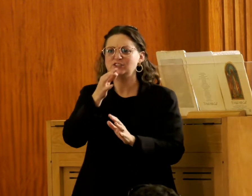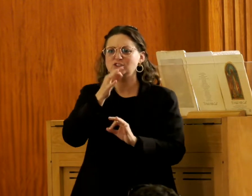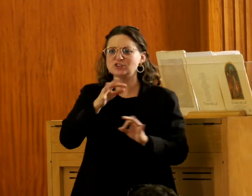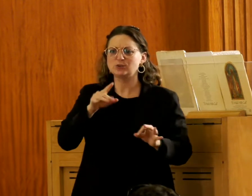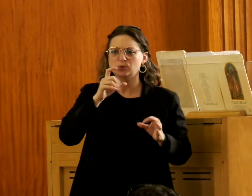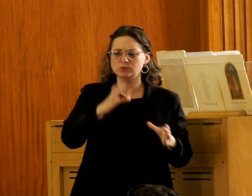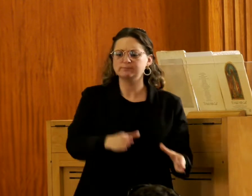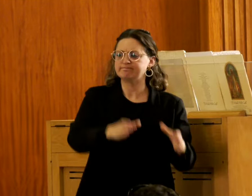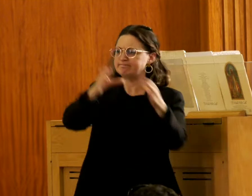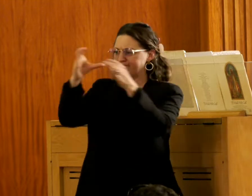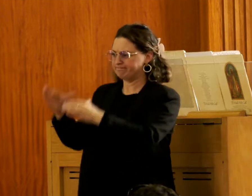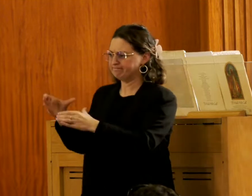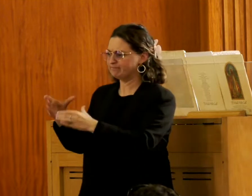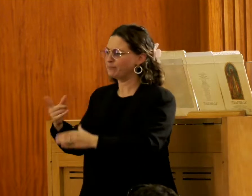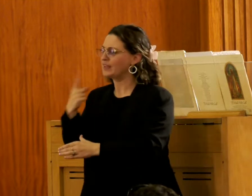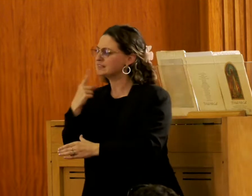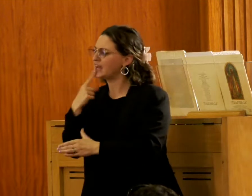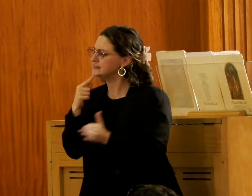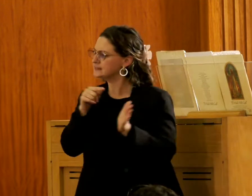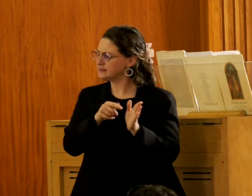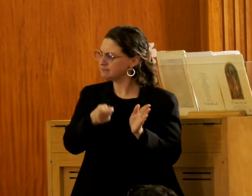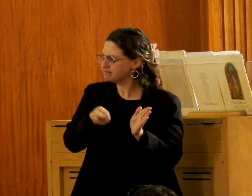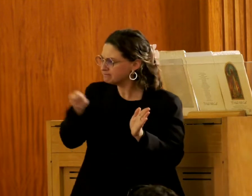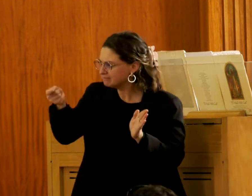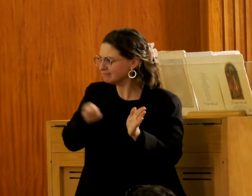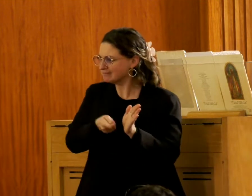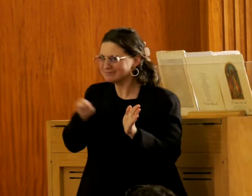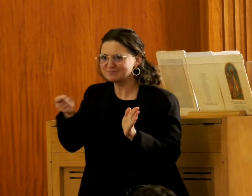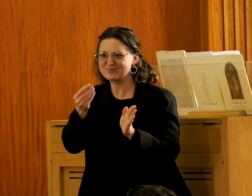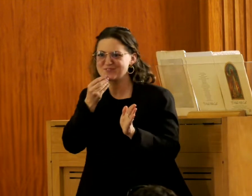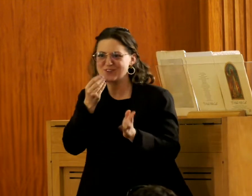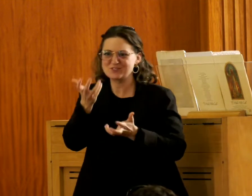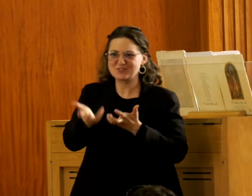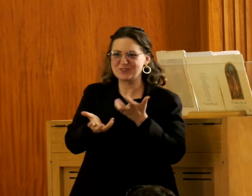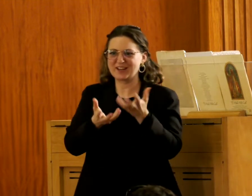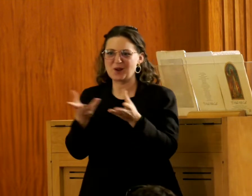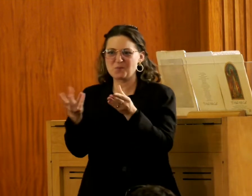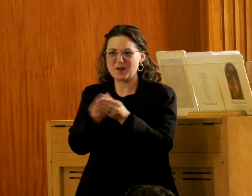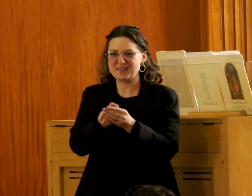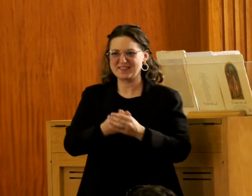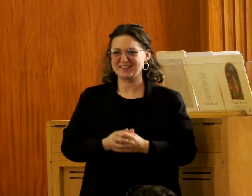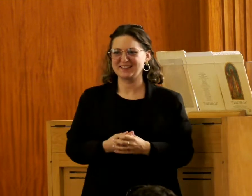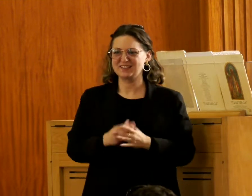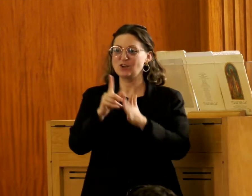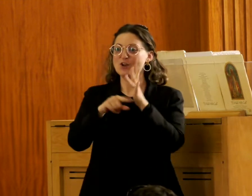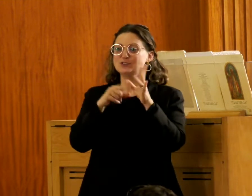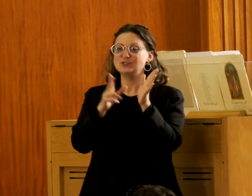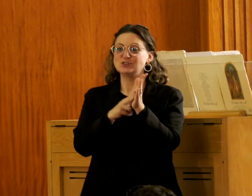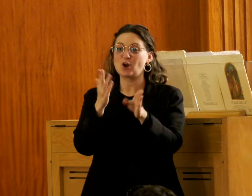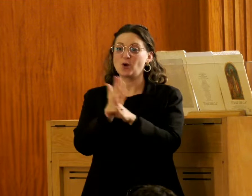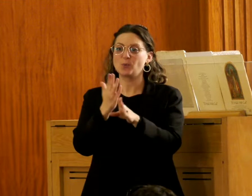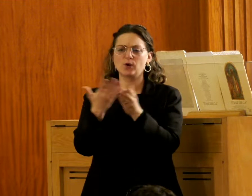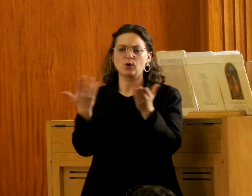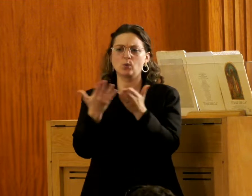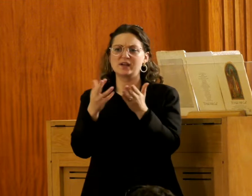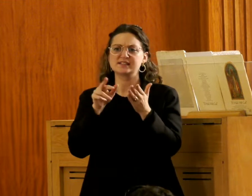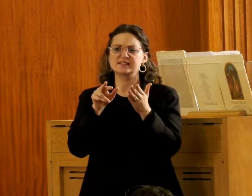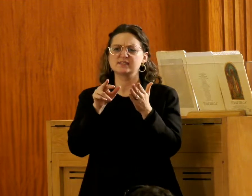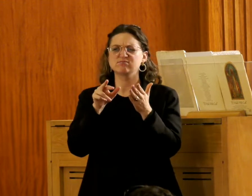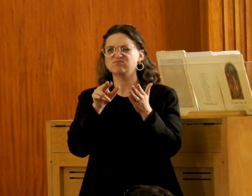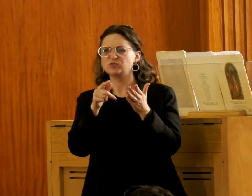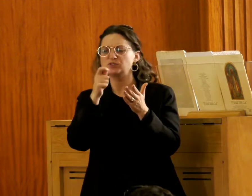taste test. Joan also worked for several years at Janet and Karen